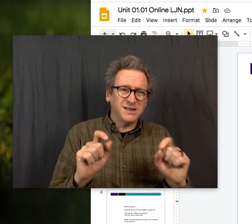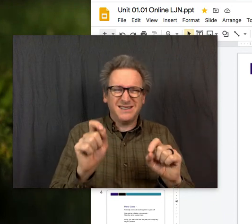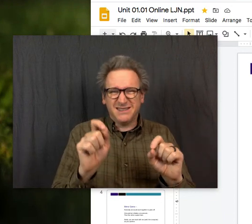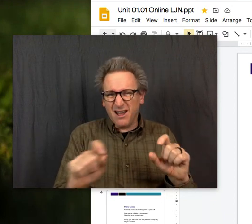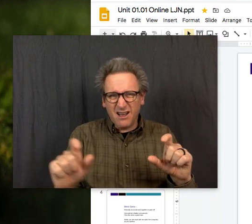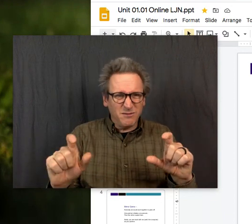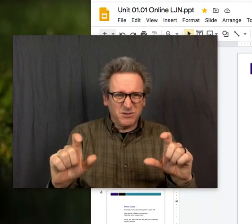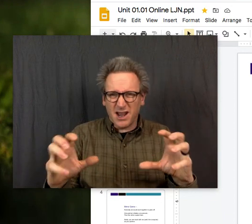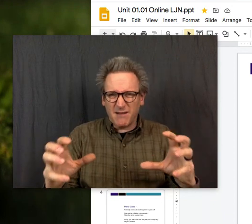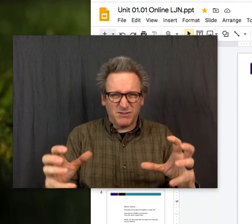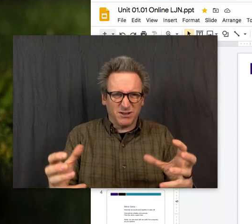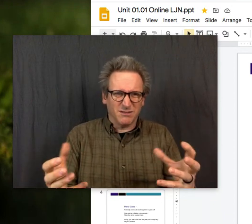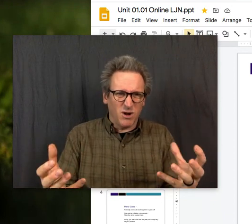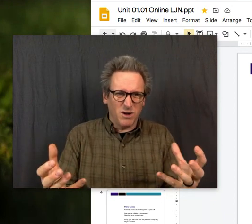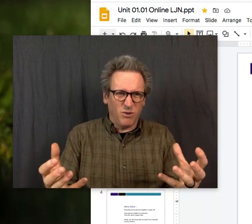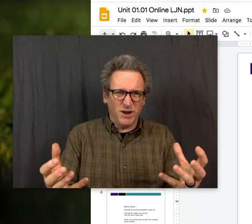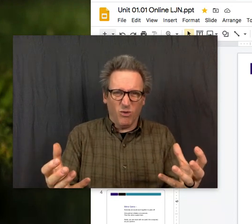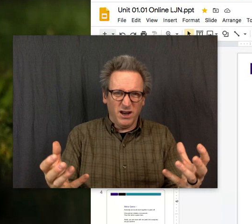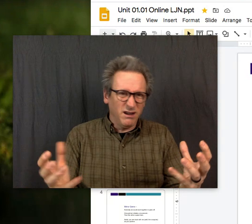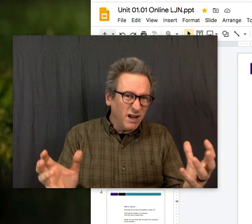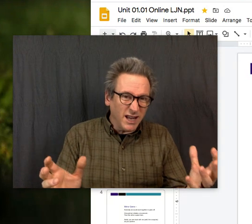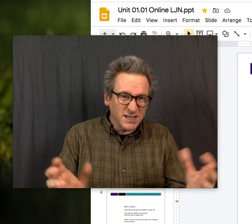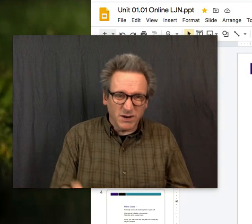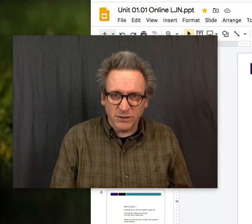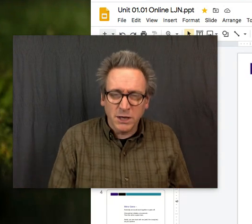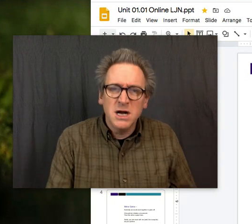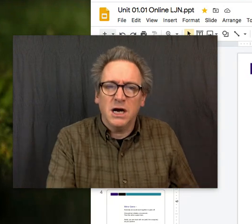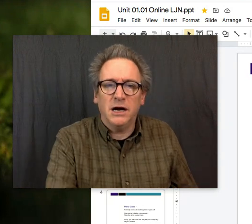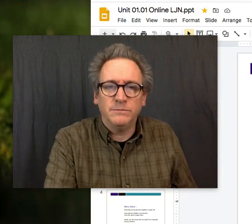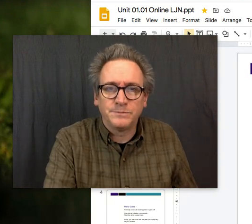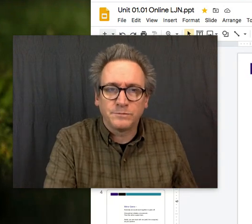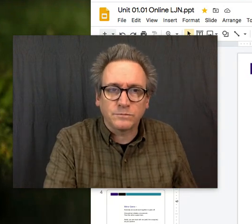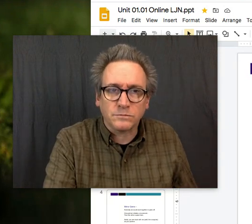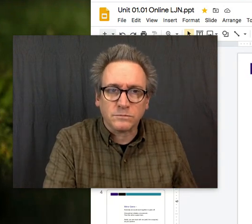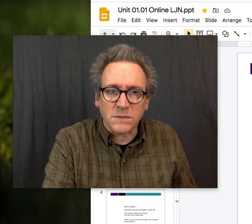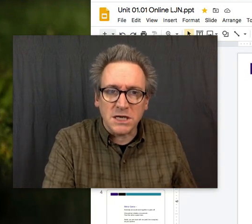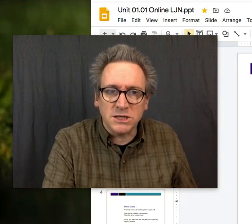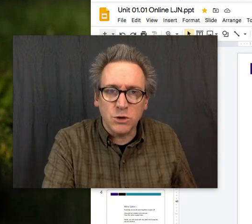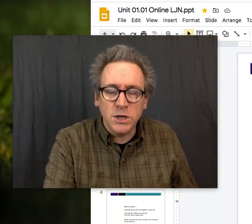1, Subchapter 1.1, I guess, whatever.